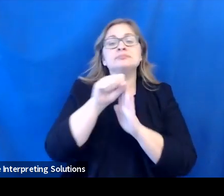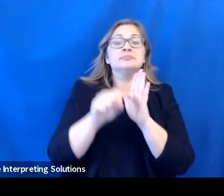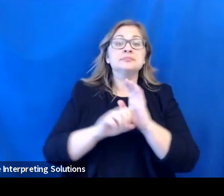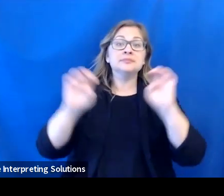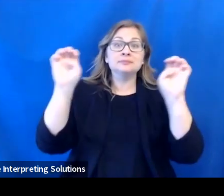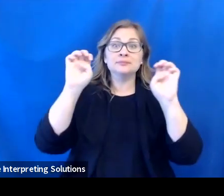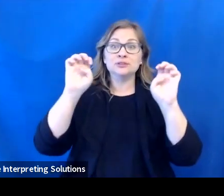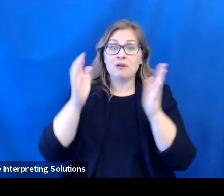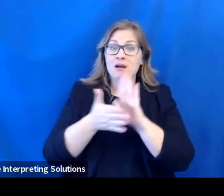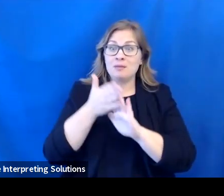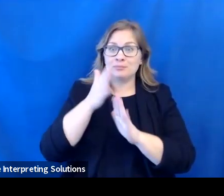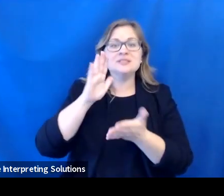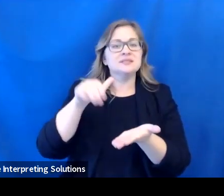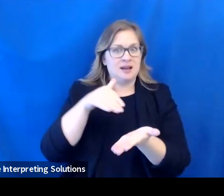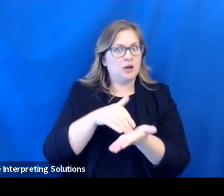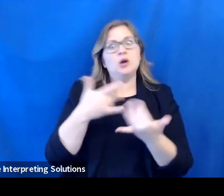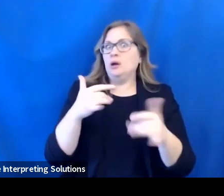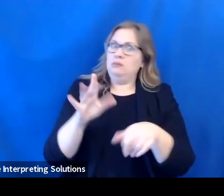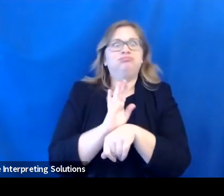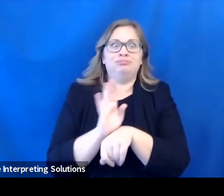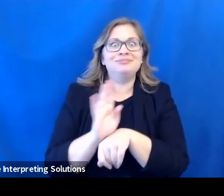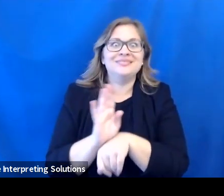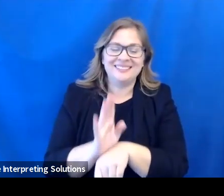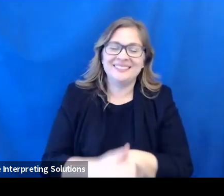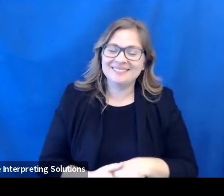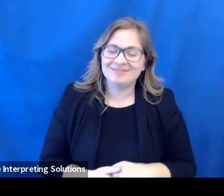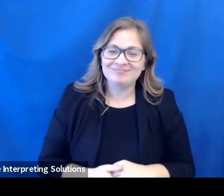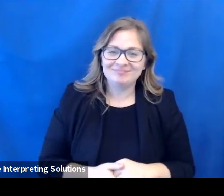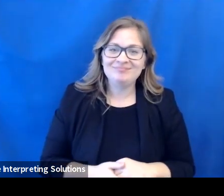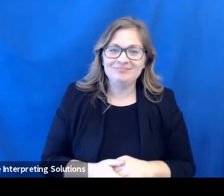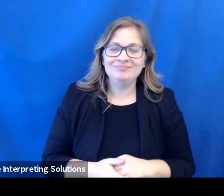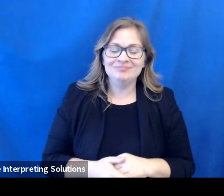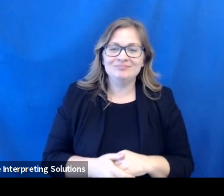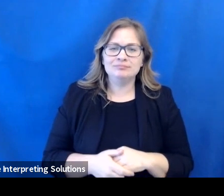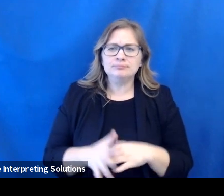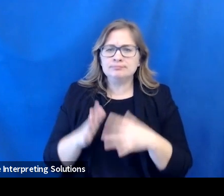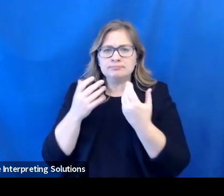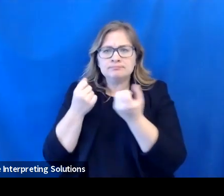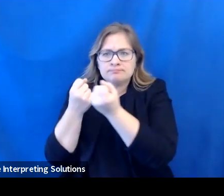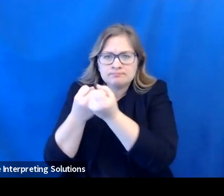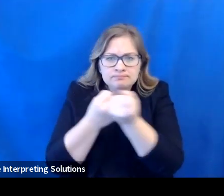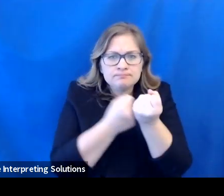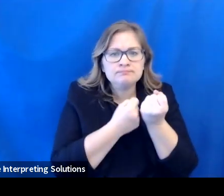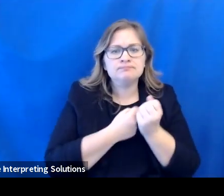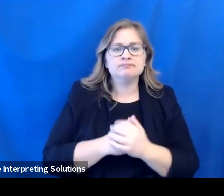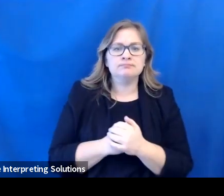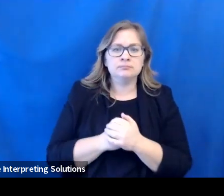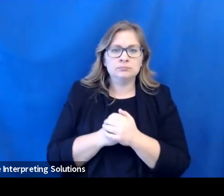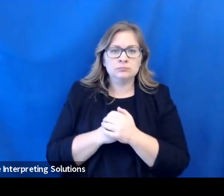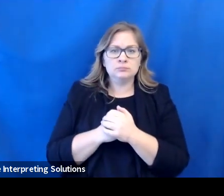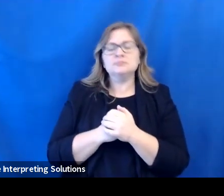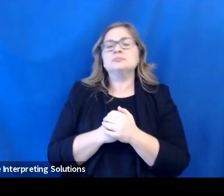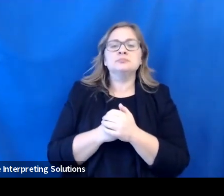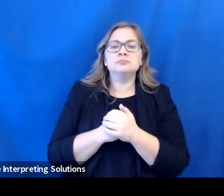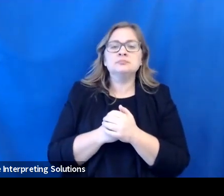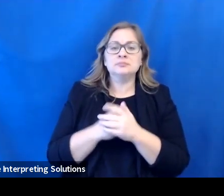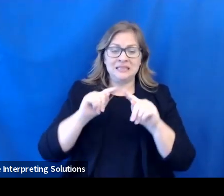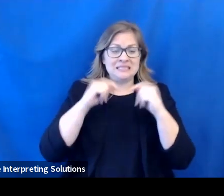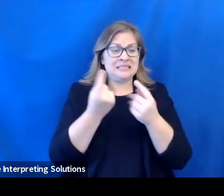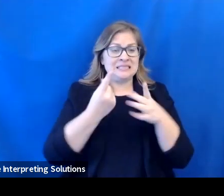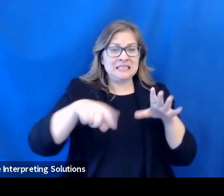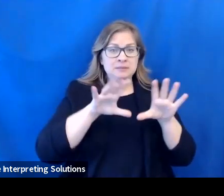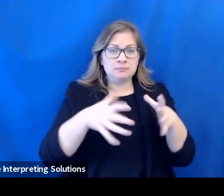place, as you can imagine. We are supporting the procurement team as they acquire needed supplies and equipment. The alternate care site